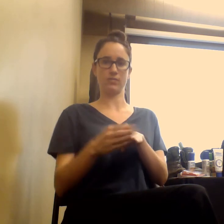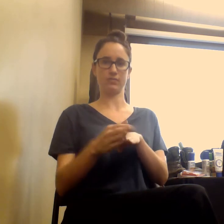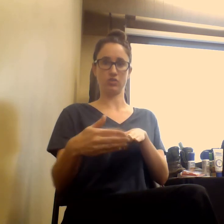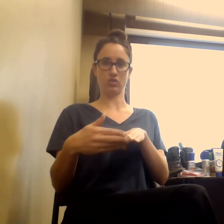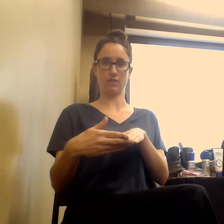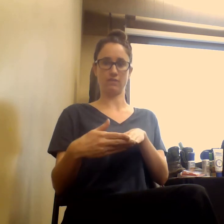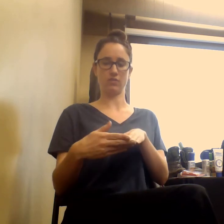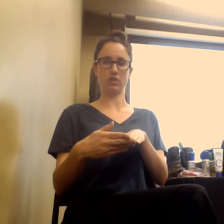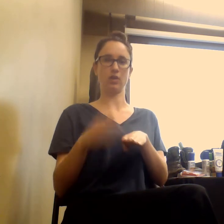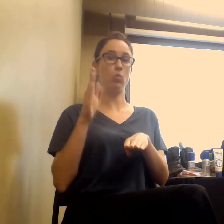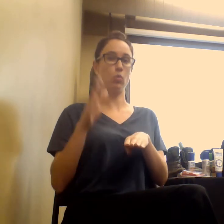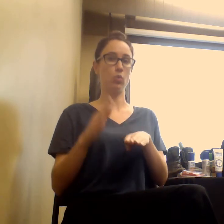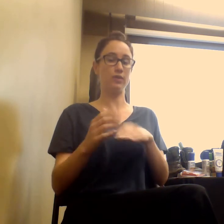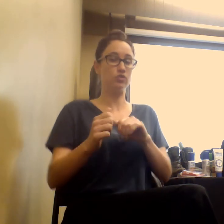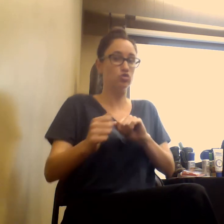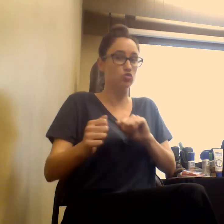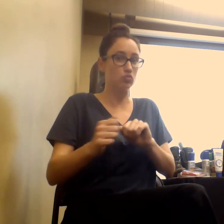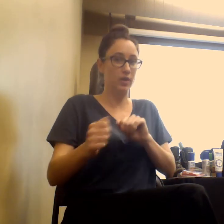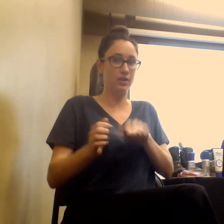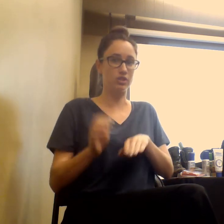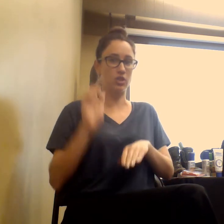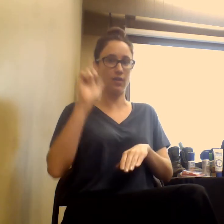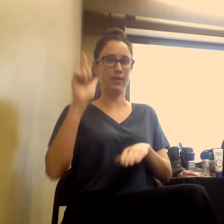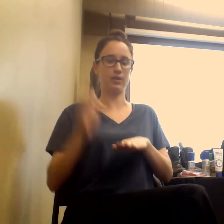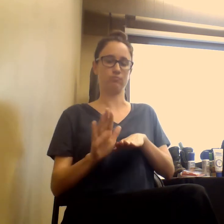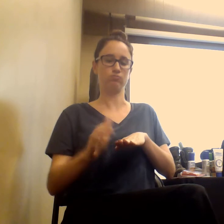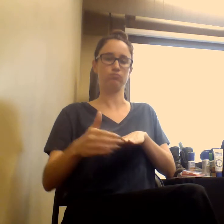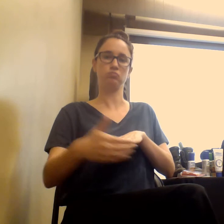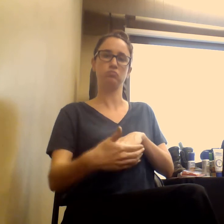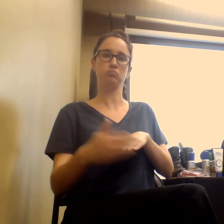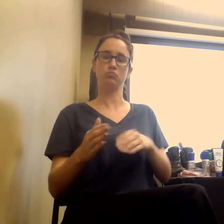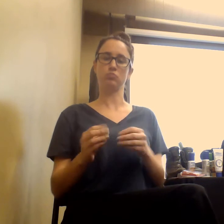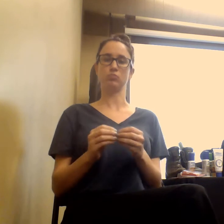You can try. Is it a leather boot? Which ones are they?